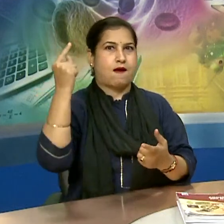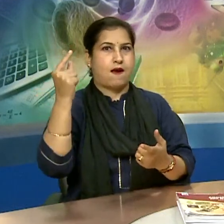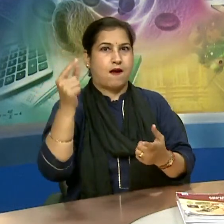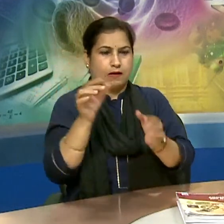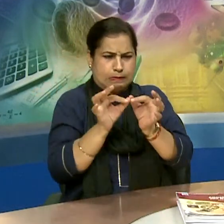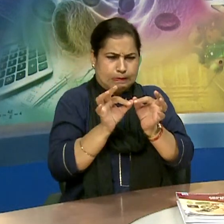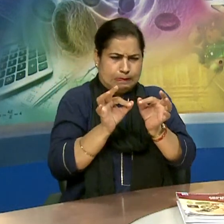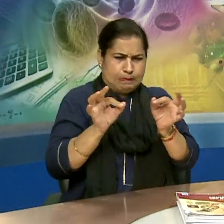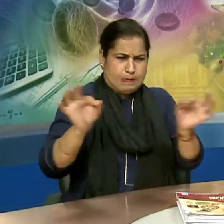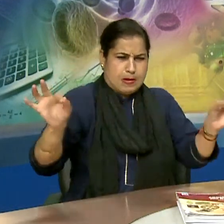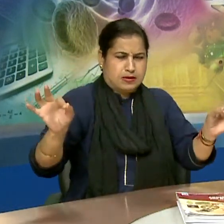accurately was